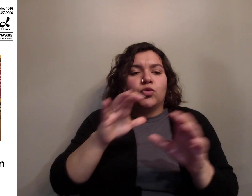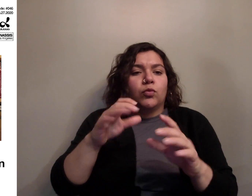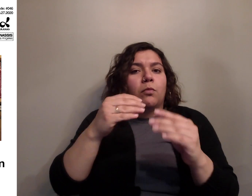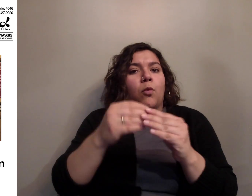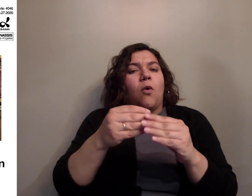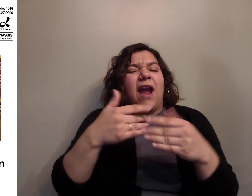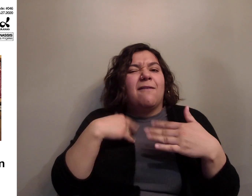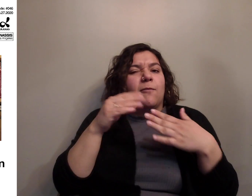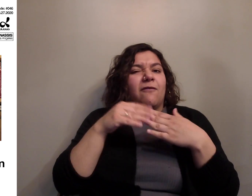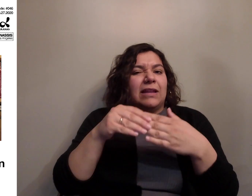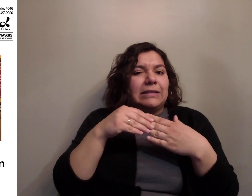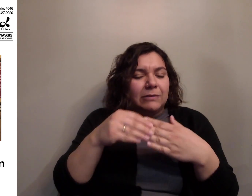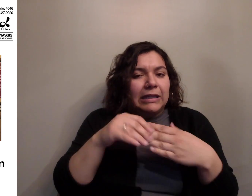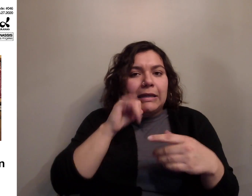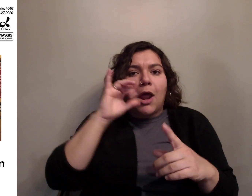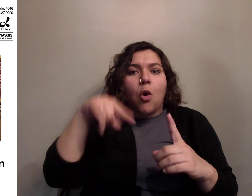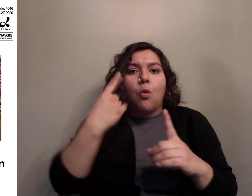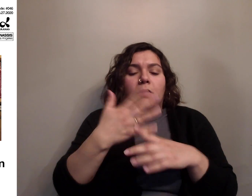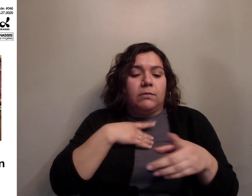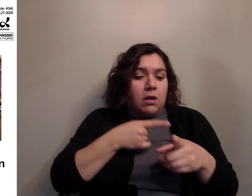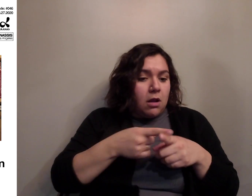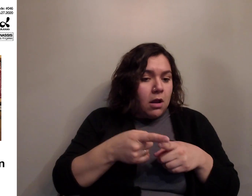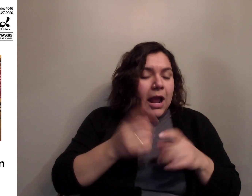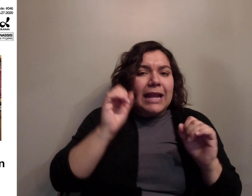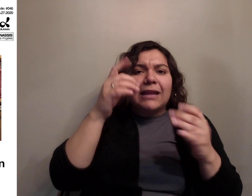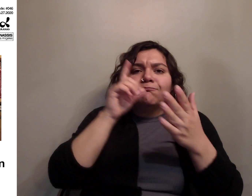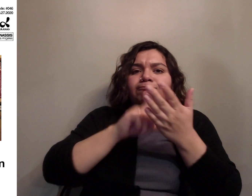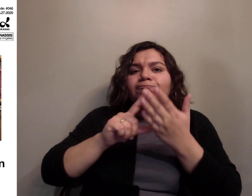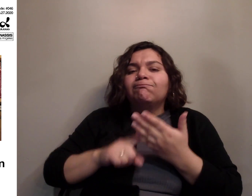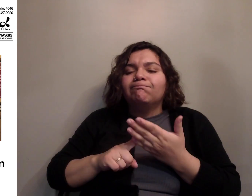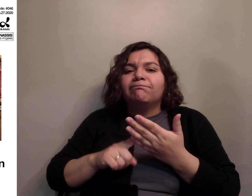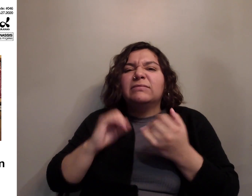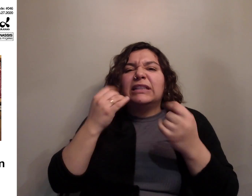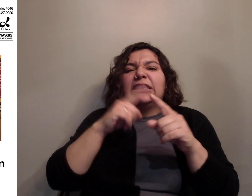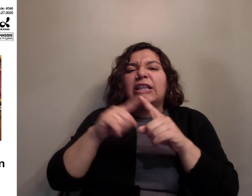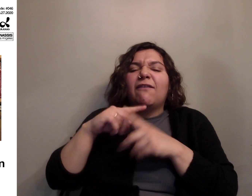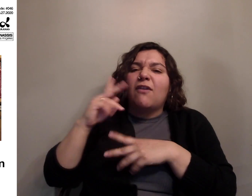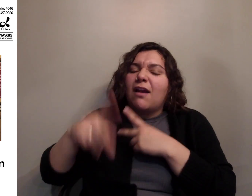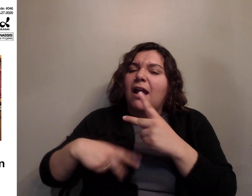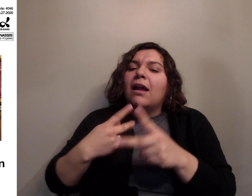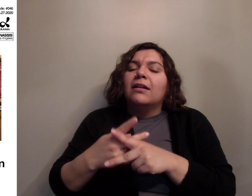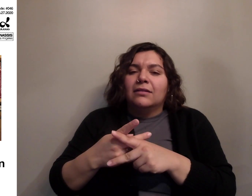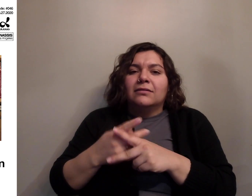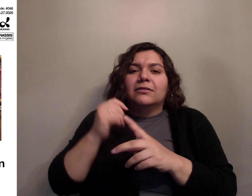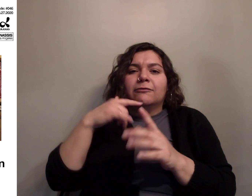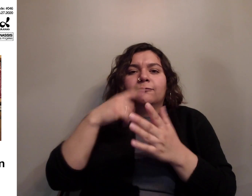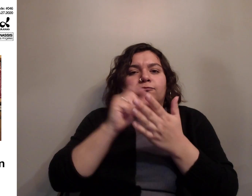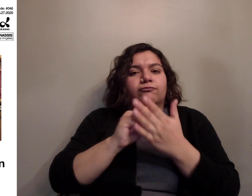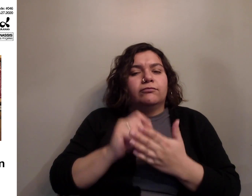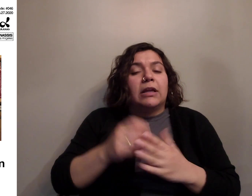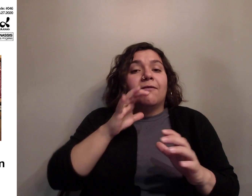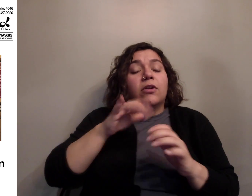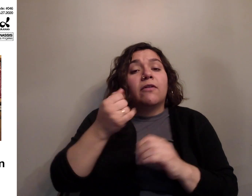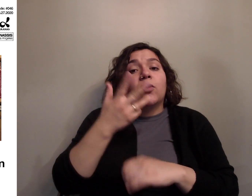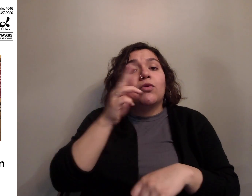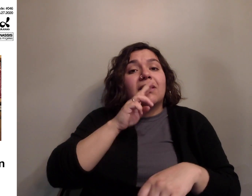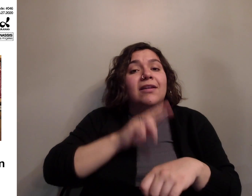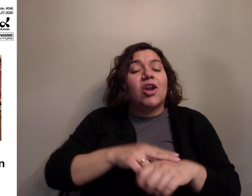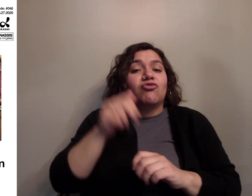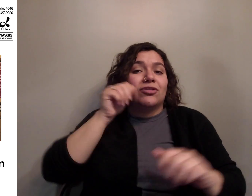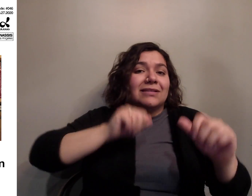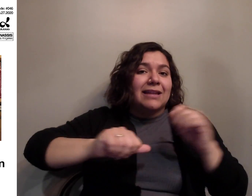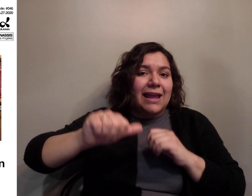drift outside of my area of expertise and specialty and to explore. I've done a couple of these natural